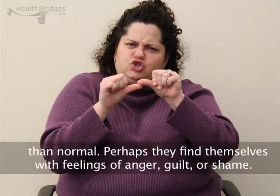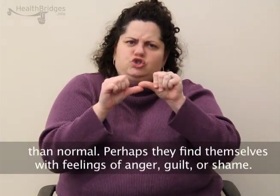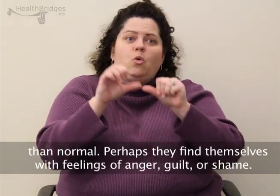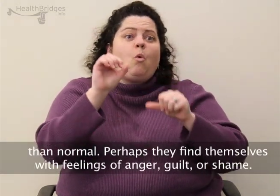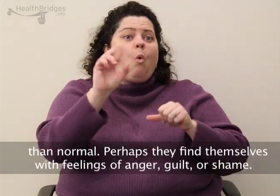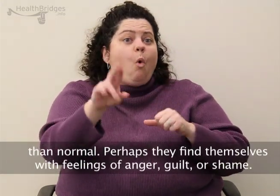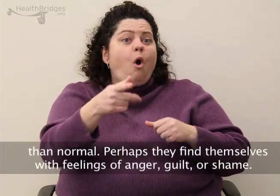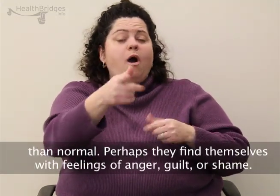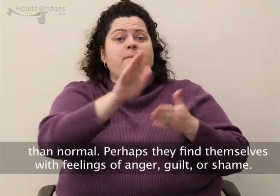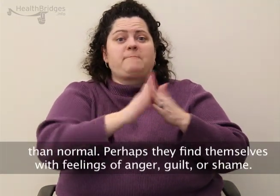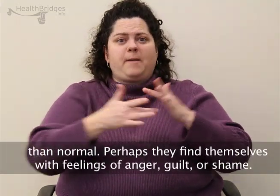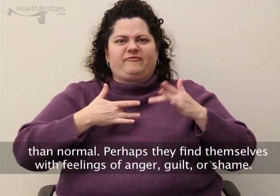normal.